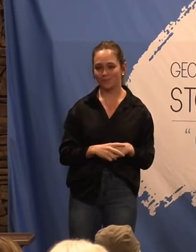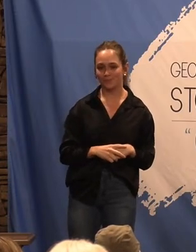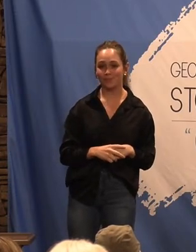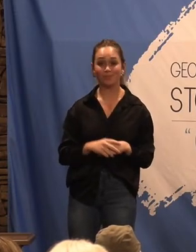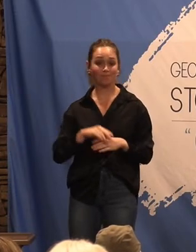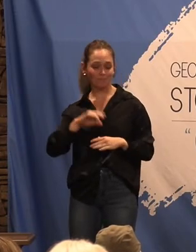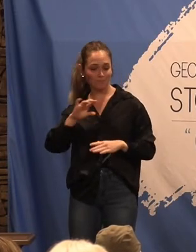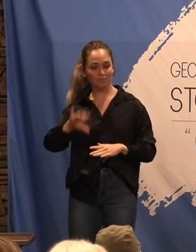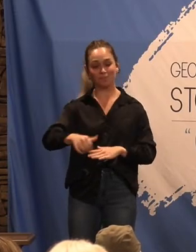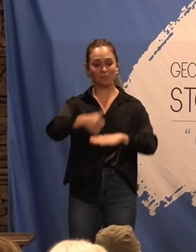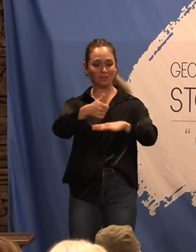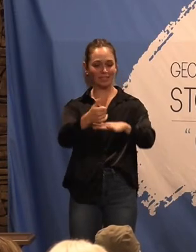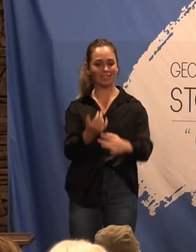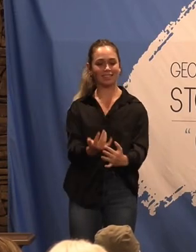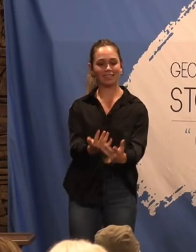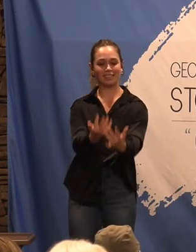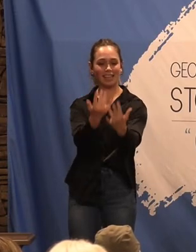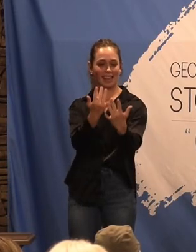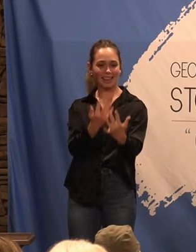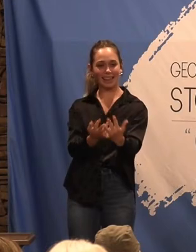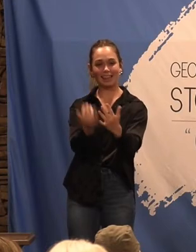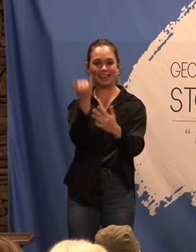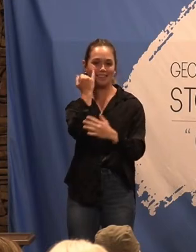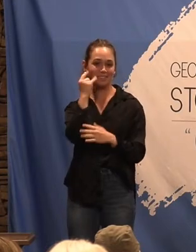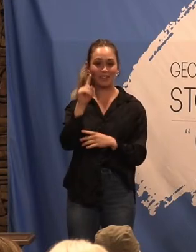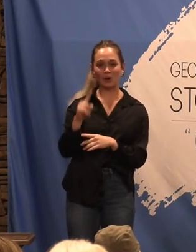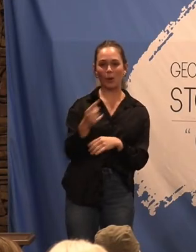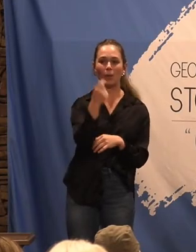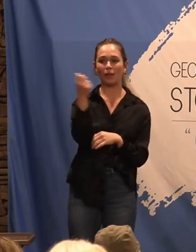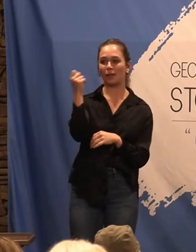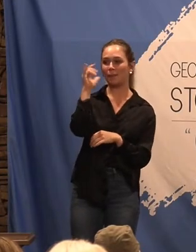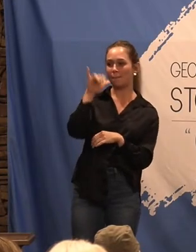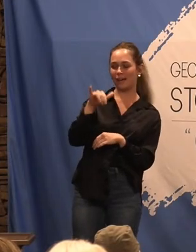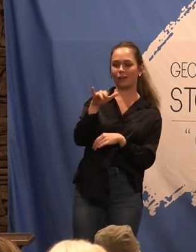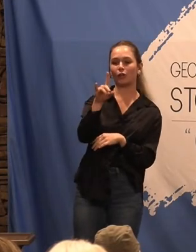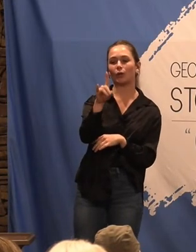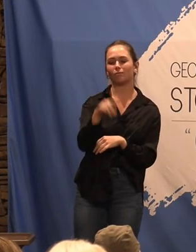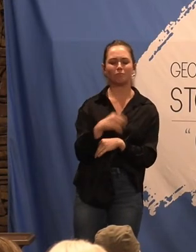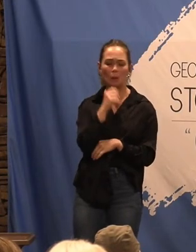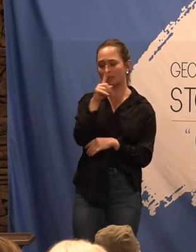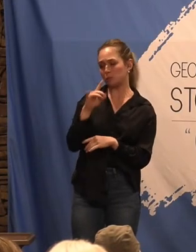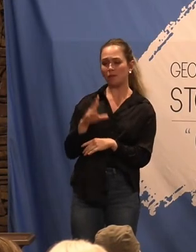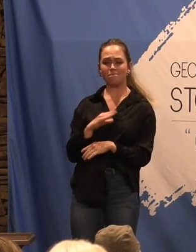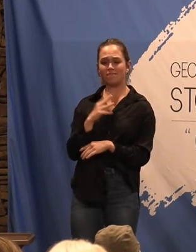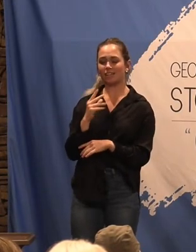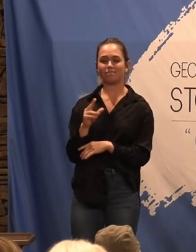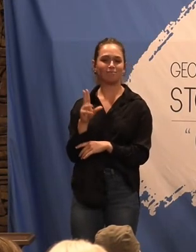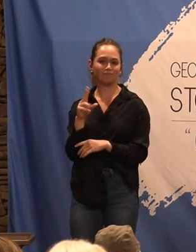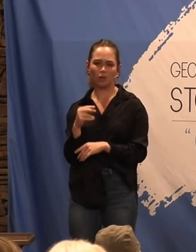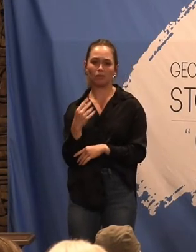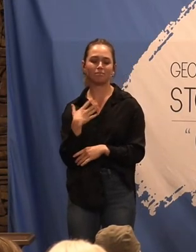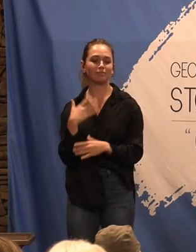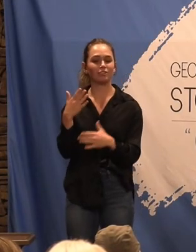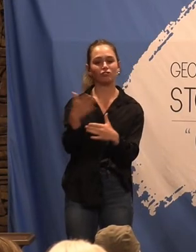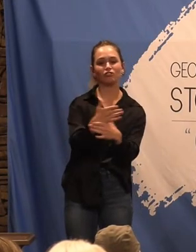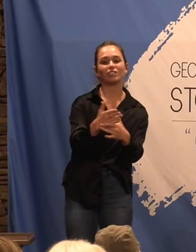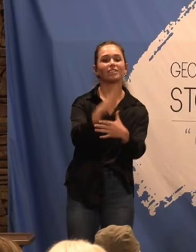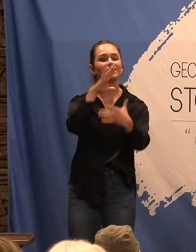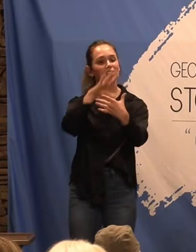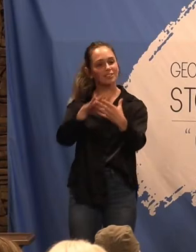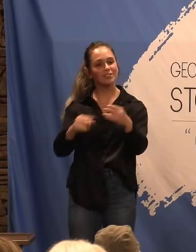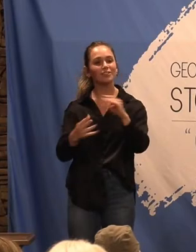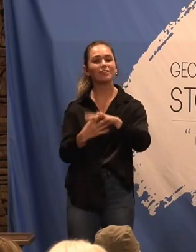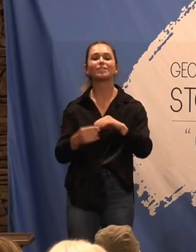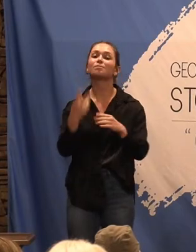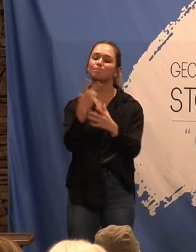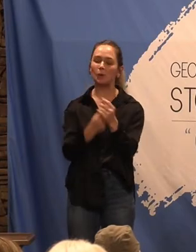Build a fire if it's only in the backyard, and then tell stories and you'll both